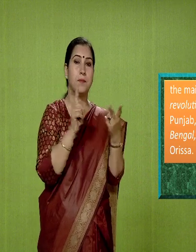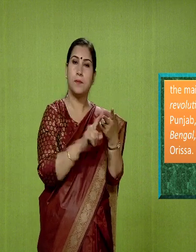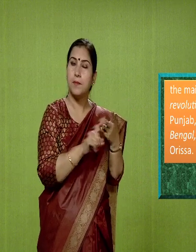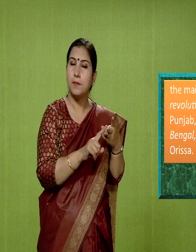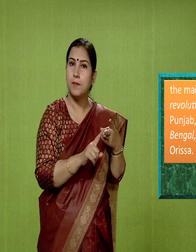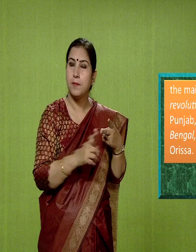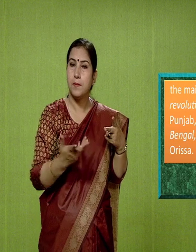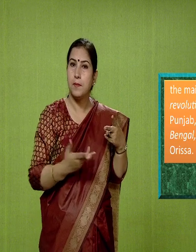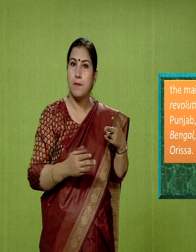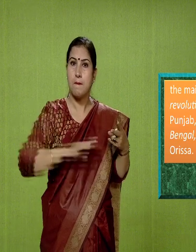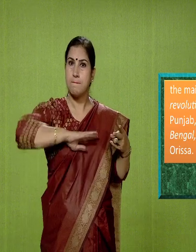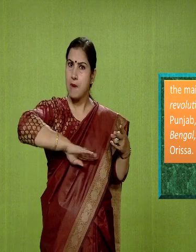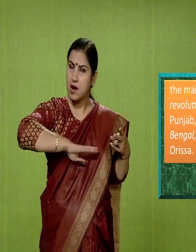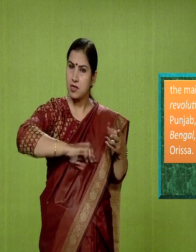the second is Maharashtra,